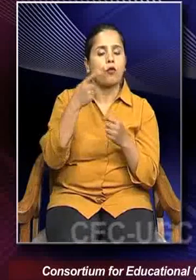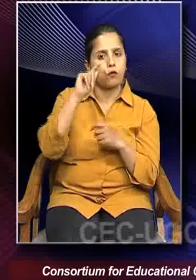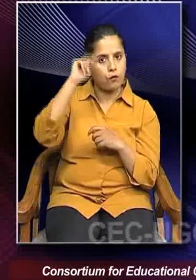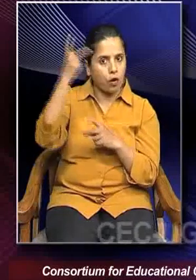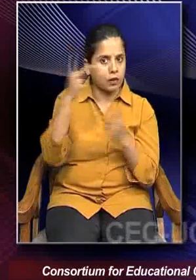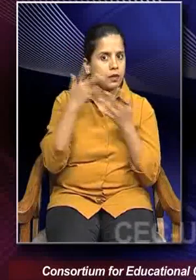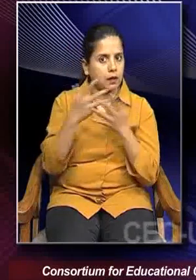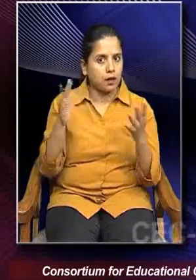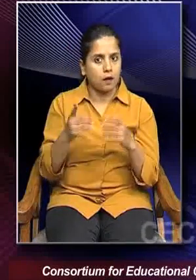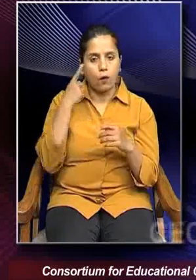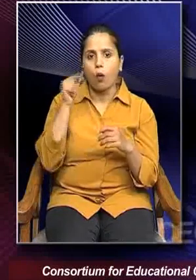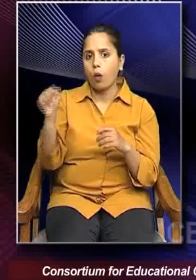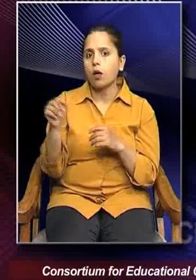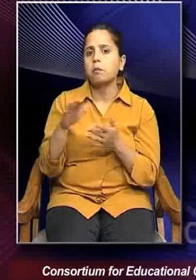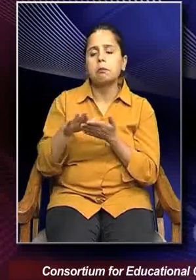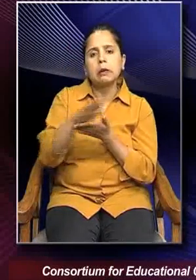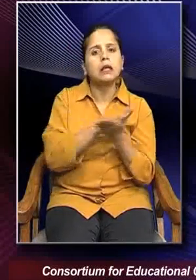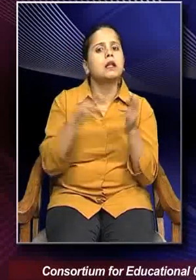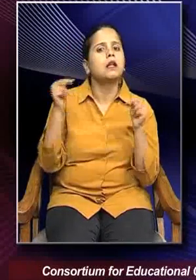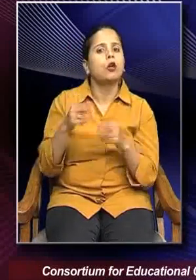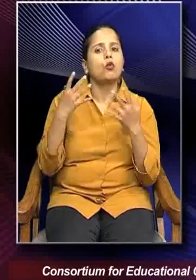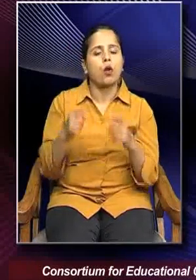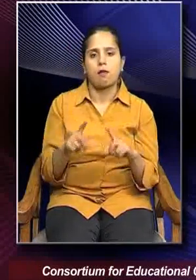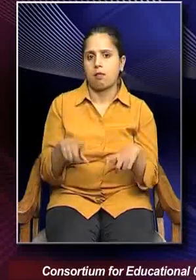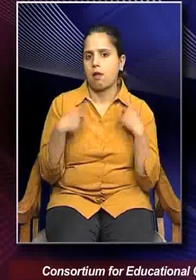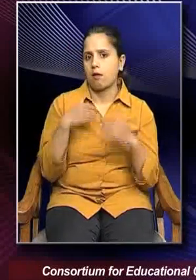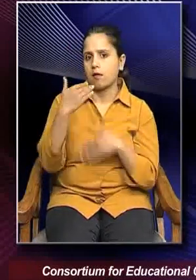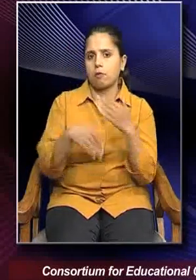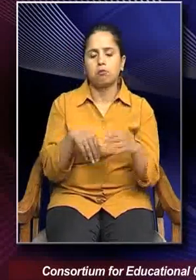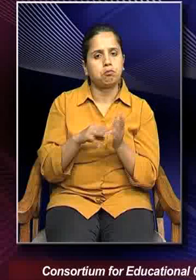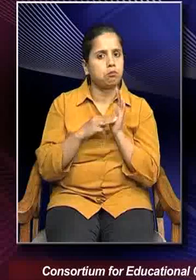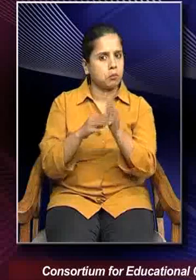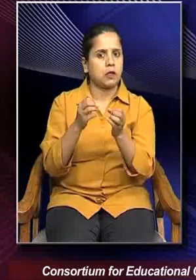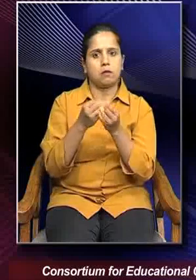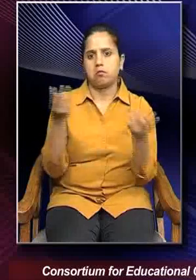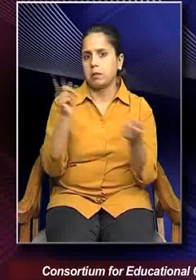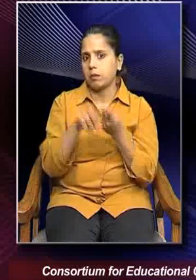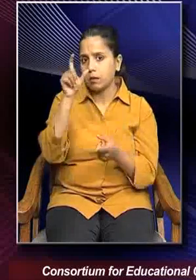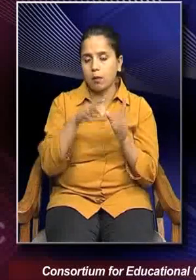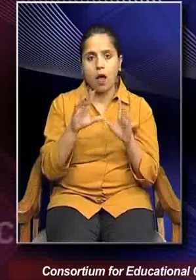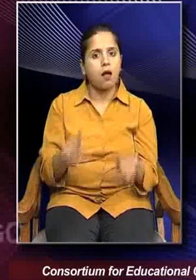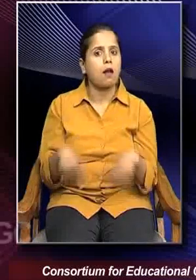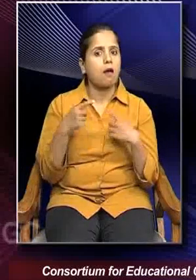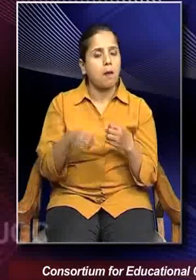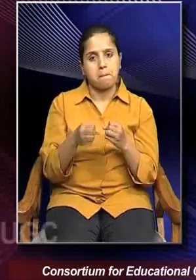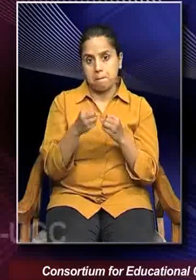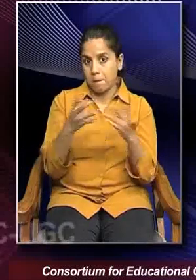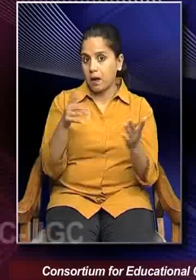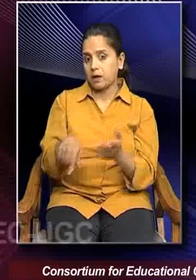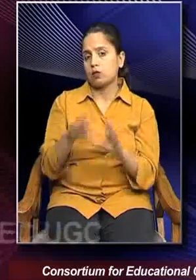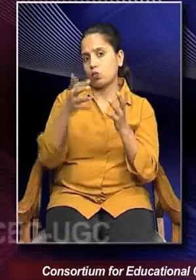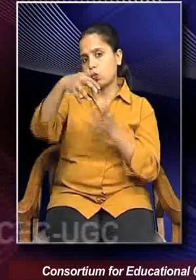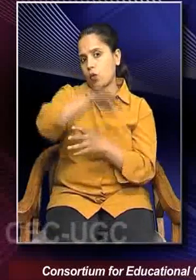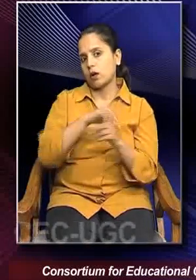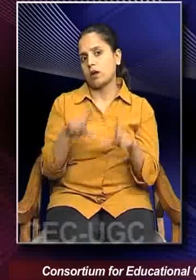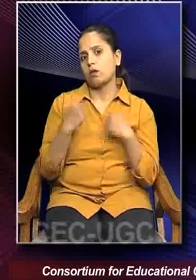aids for meeting their basic necessities of life of millions of people who happen to live in most of these